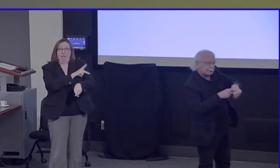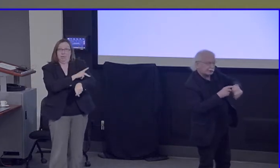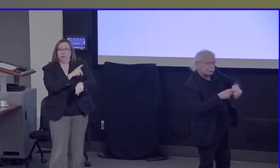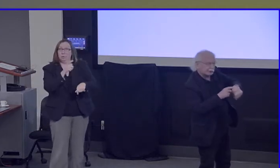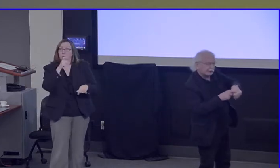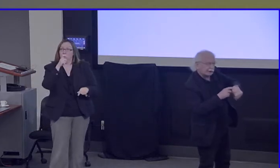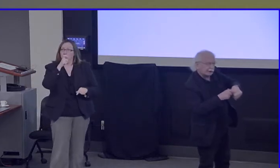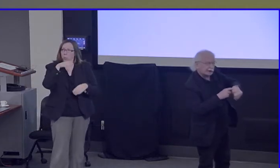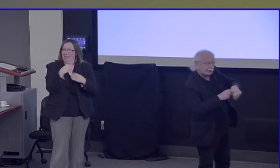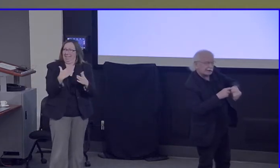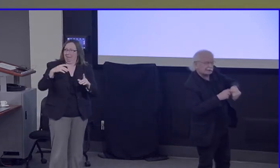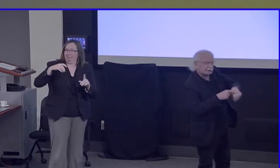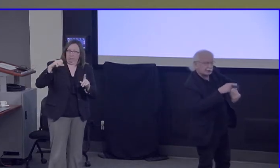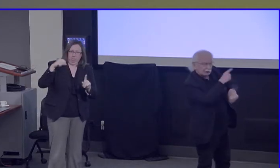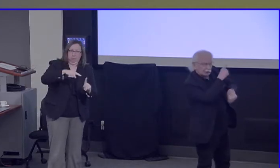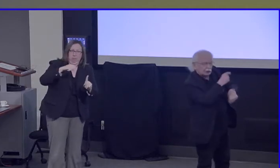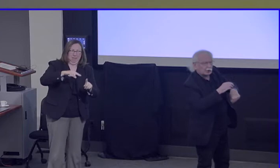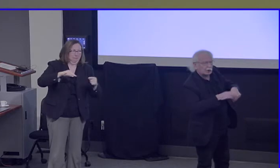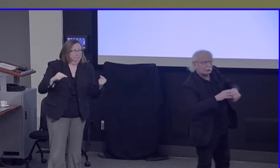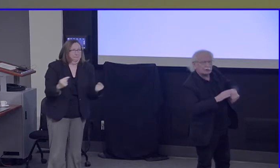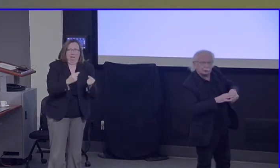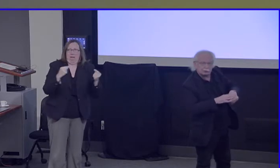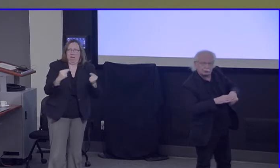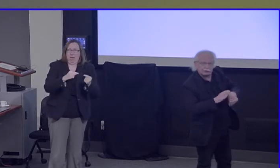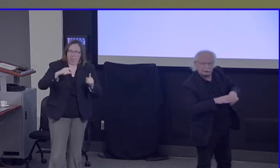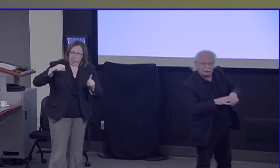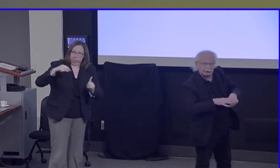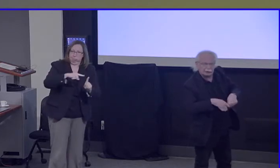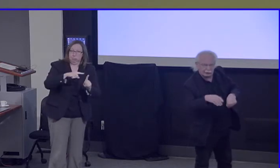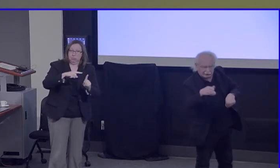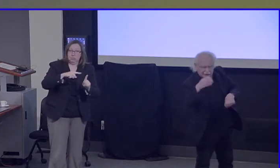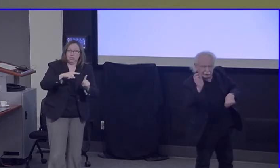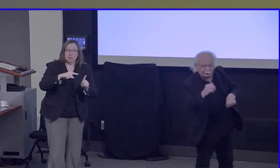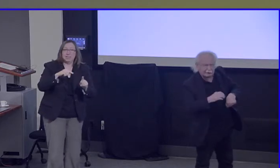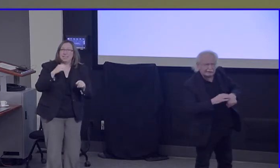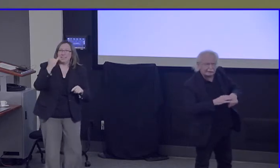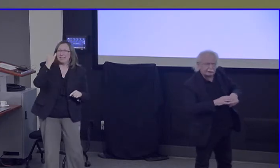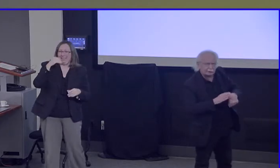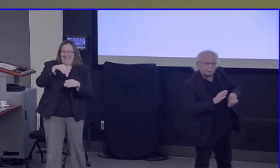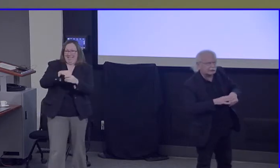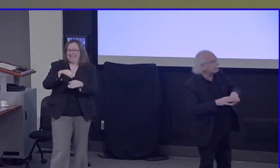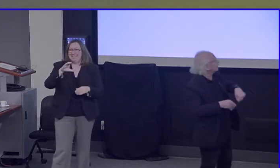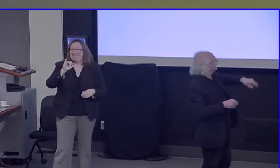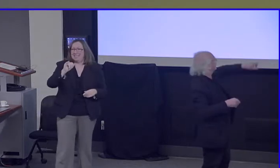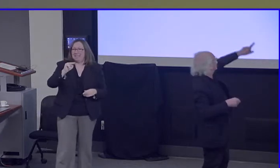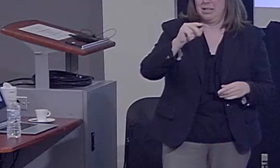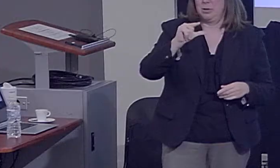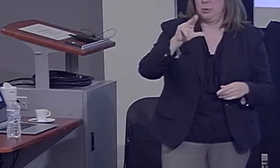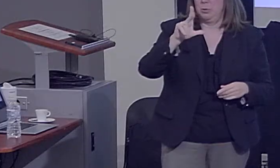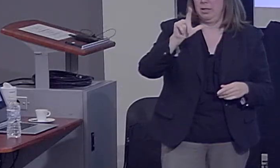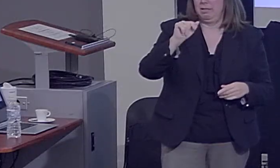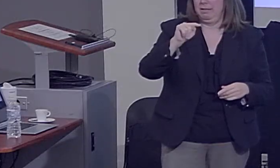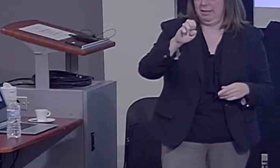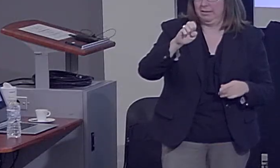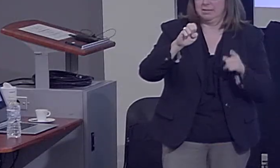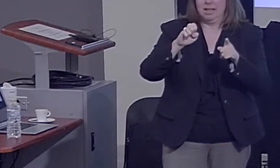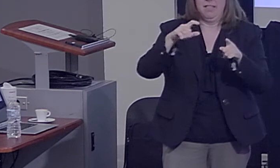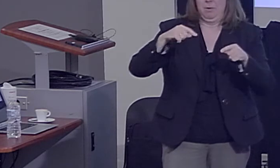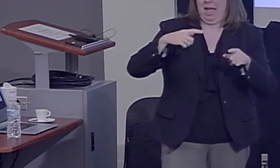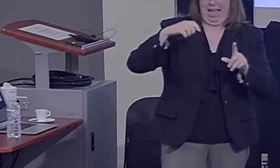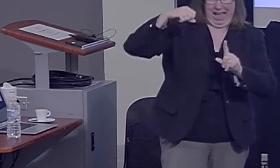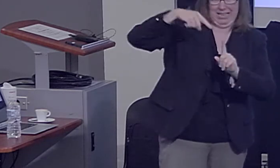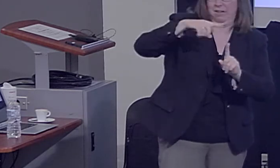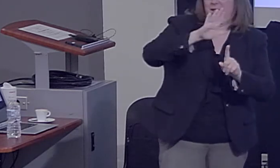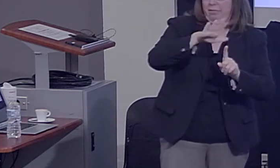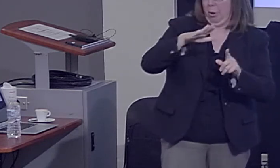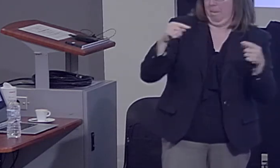painful stimuli. I have an activation of a neuron in the cingulate. I have explained later what is cingulate. And on the